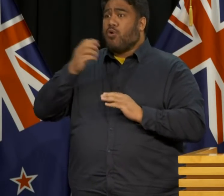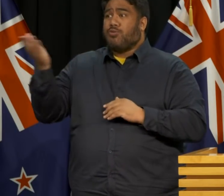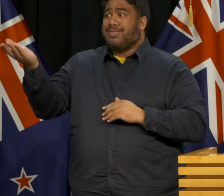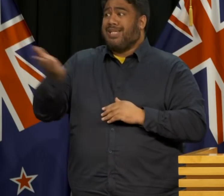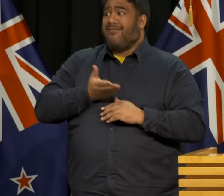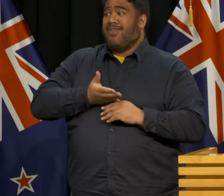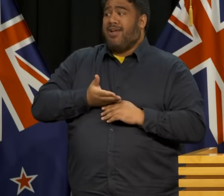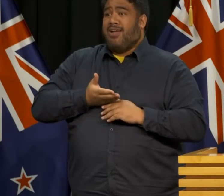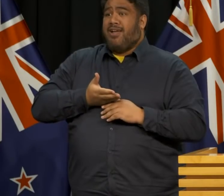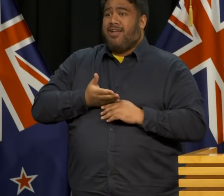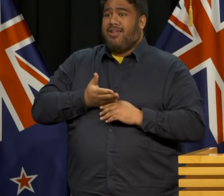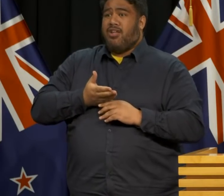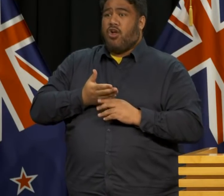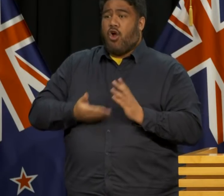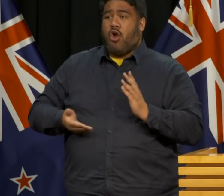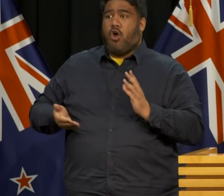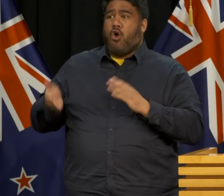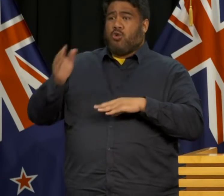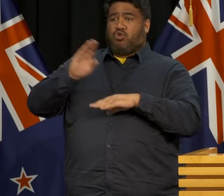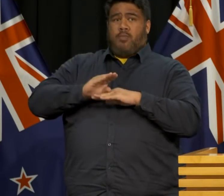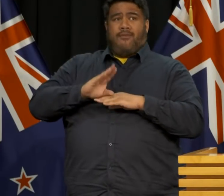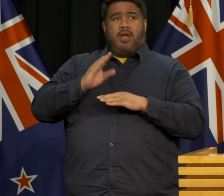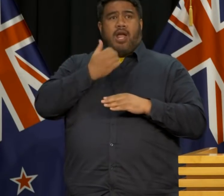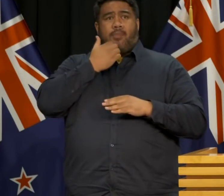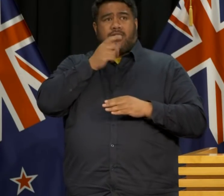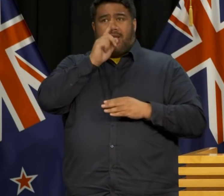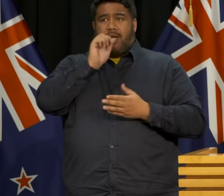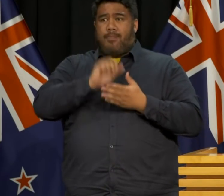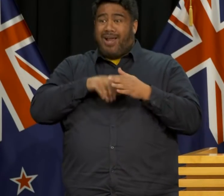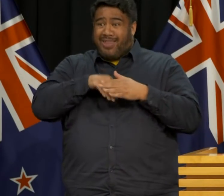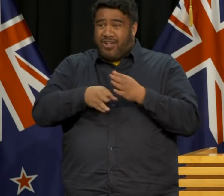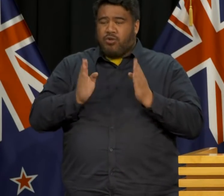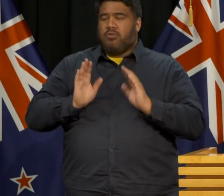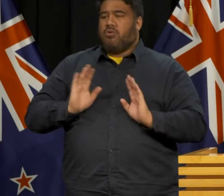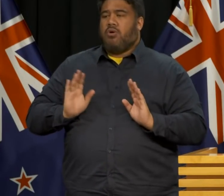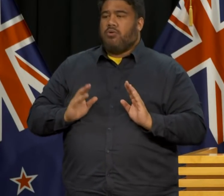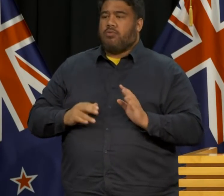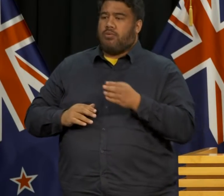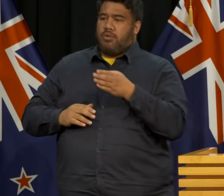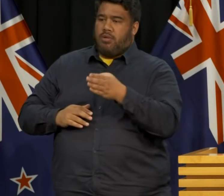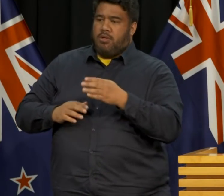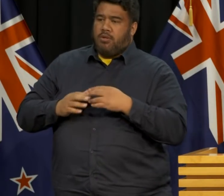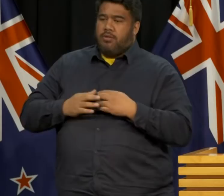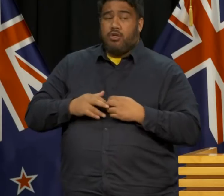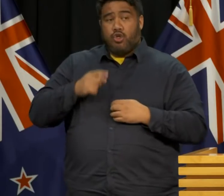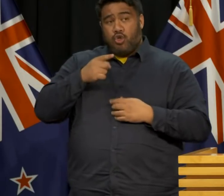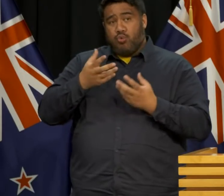in addition to whatever they can obtain through the hotel that they're staying at. Have you received